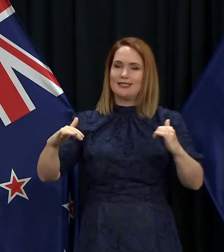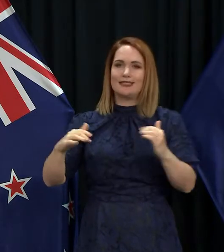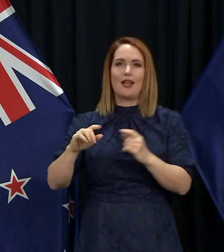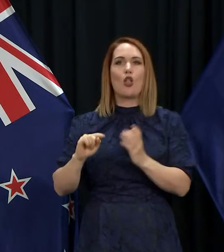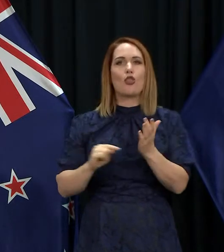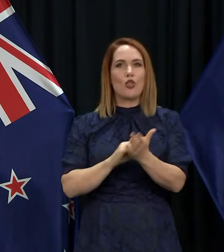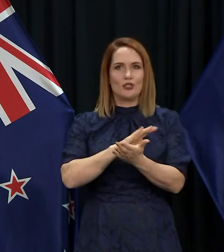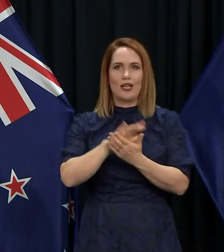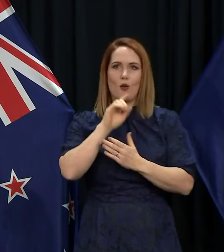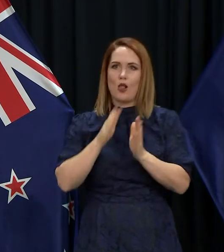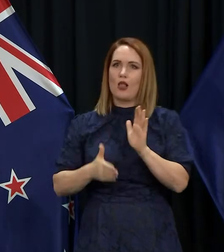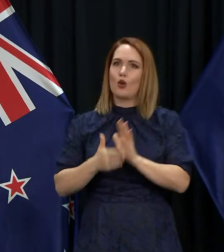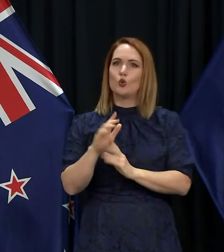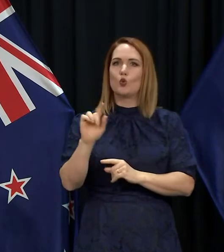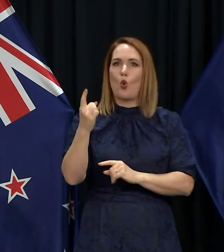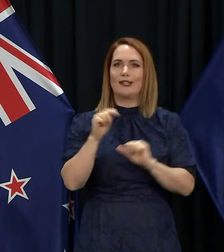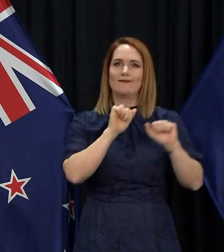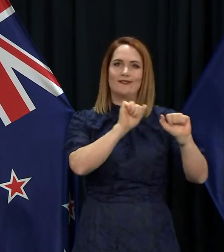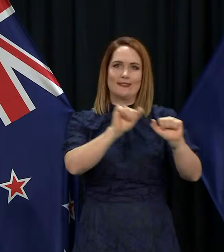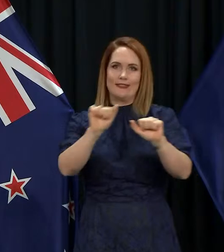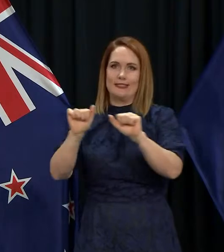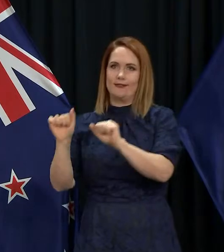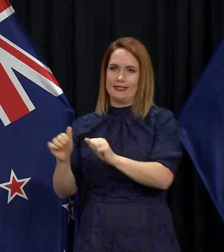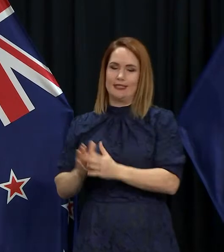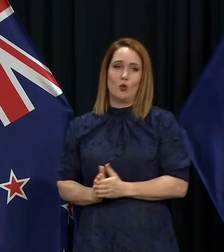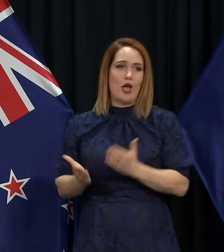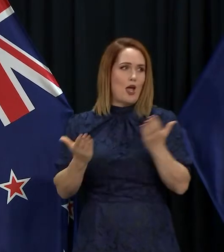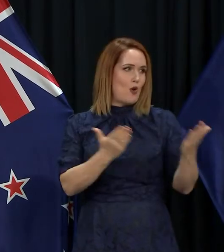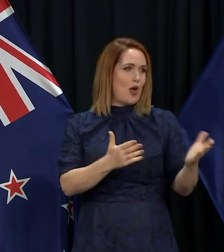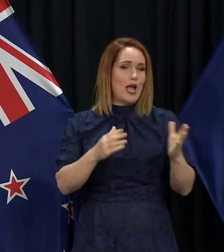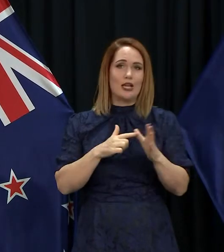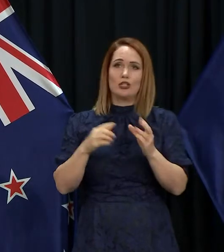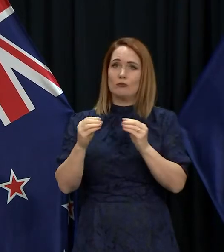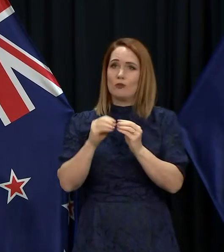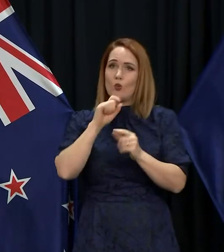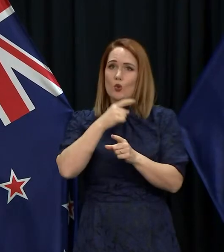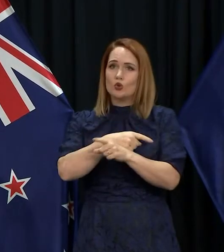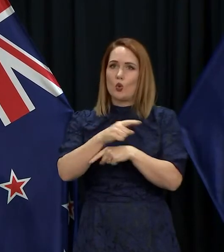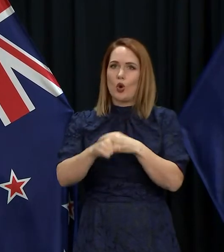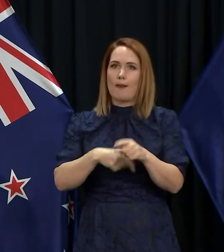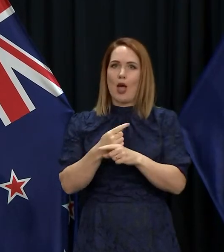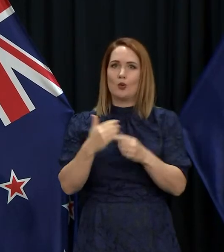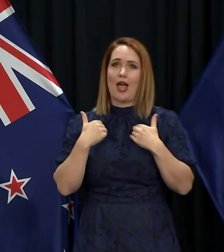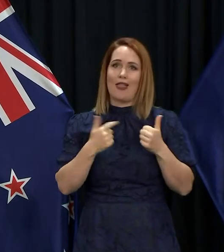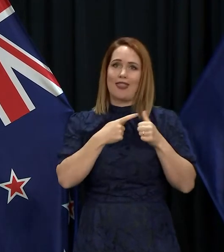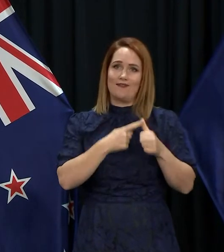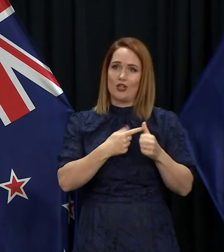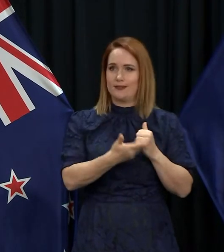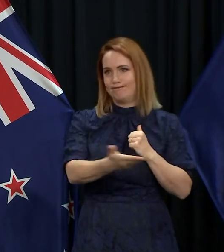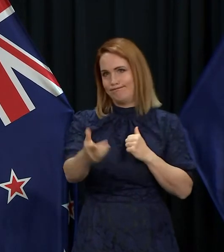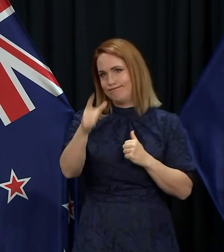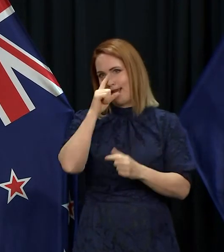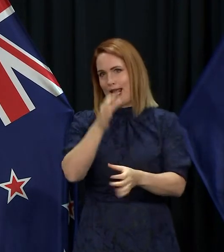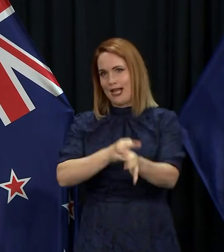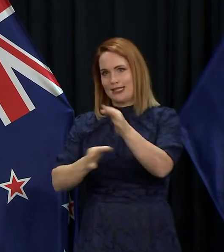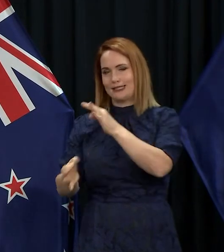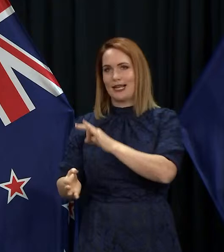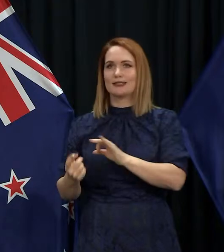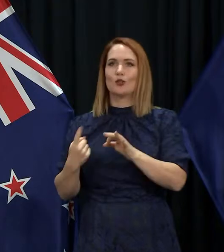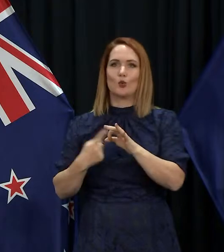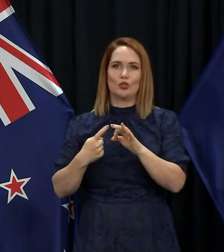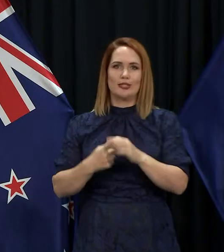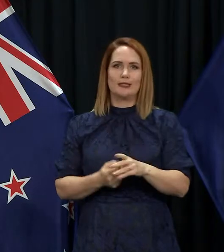Dr. Bloomfield to join us should you have any questions about the public health advice that we've received to inform our decisions today. Aucklanders in particular will